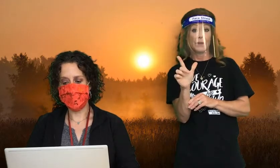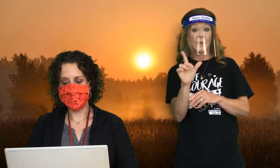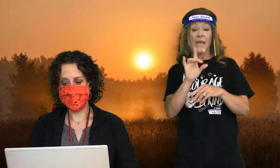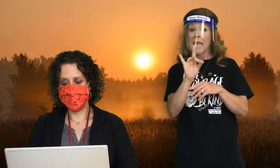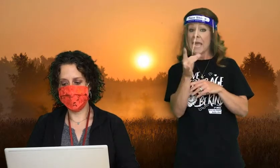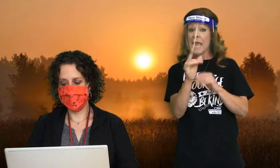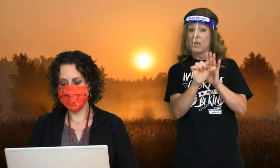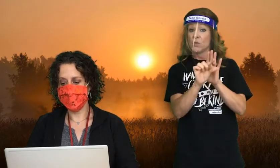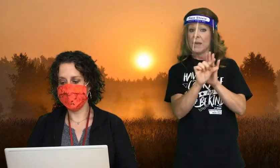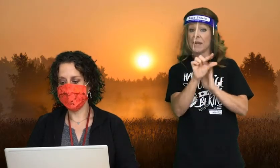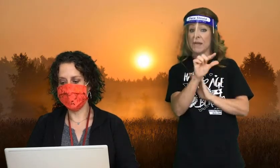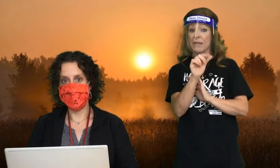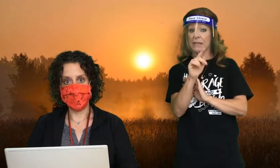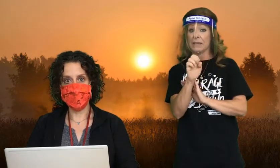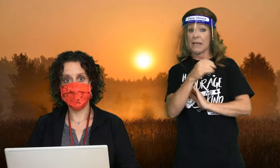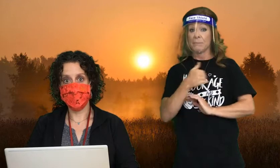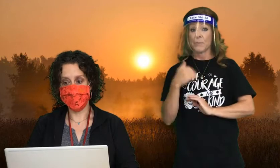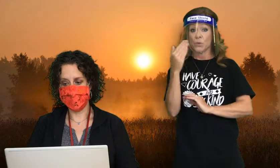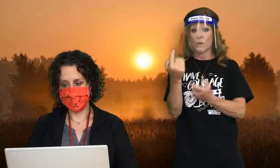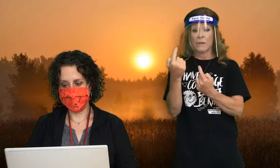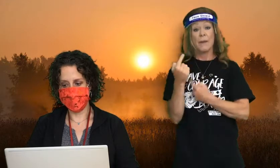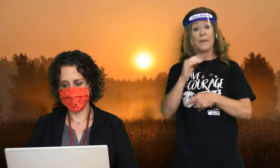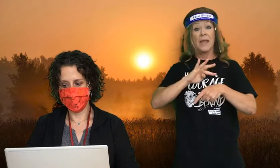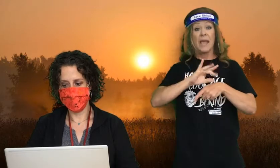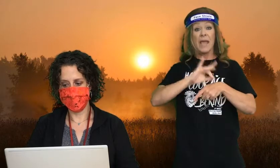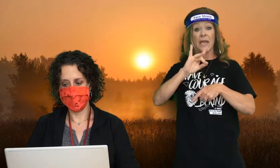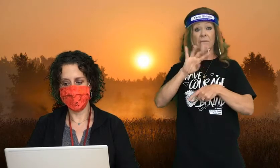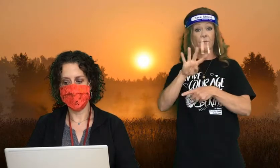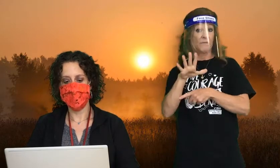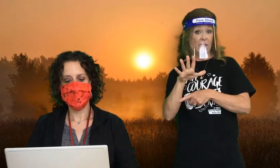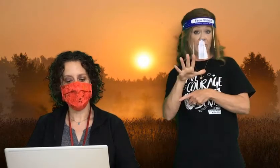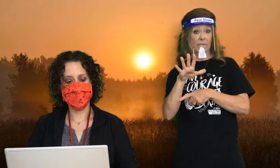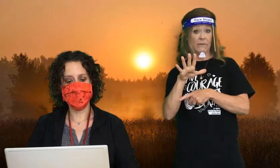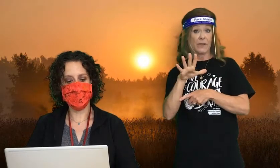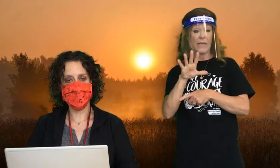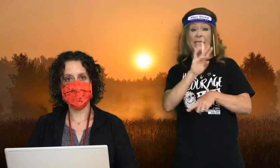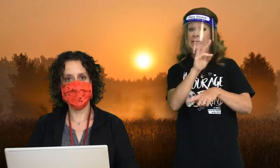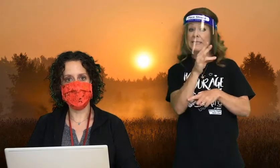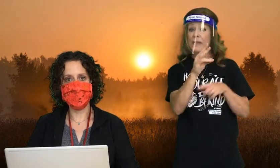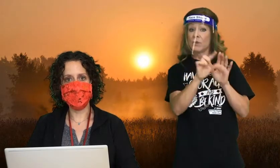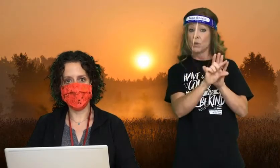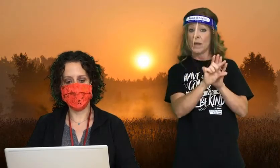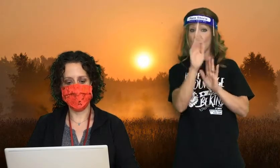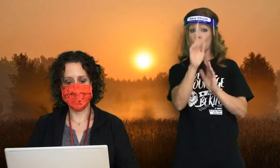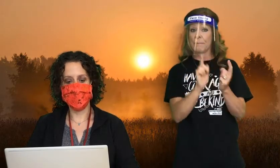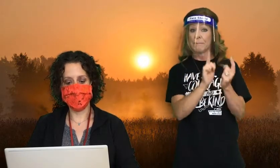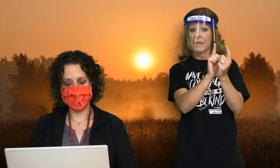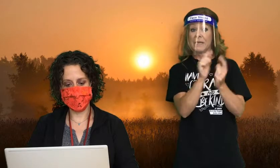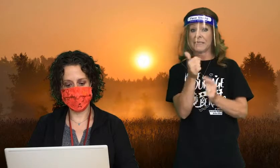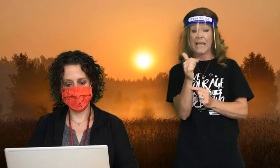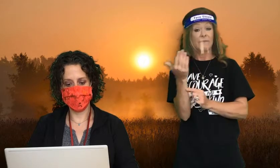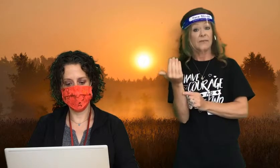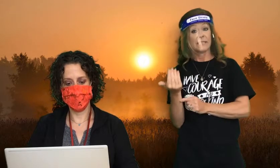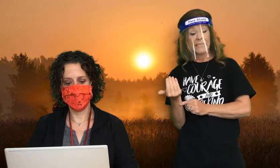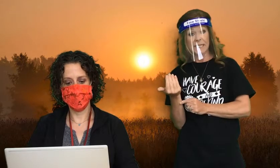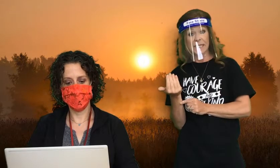8th grade gate members will come at 8:45. 7th grade will meet at